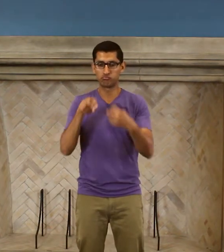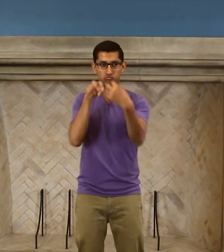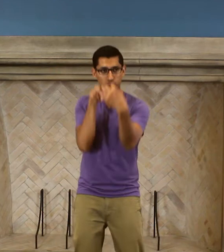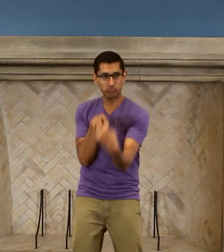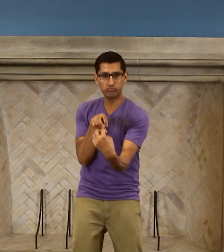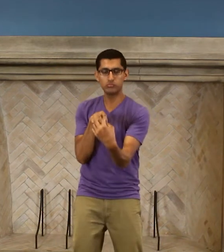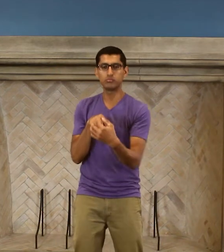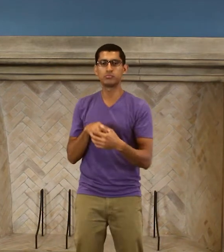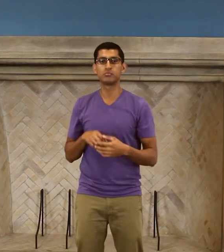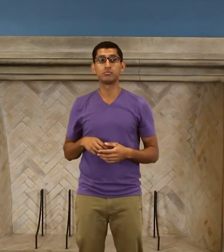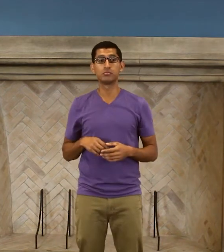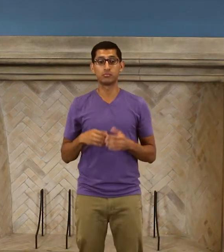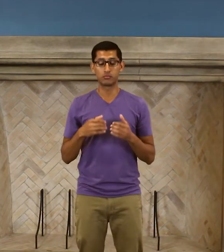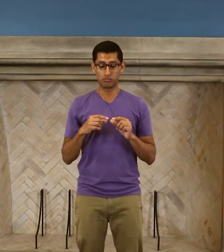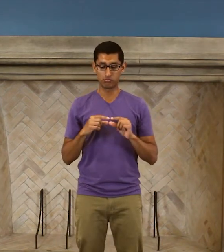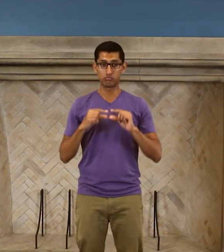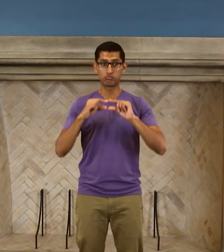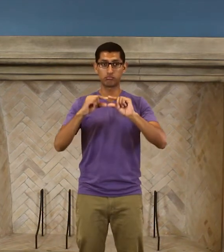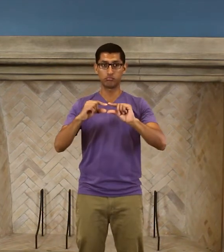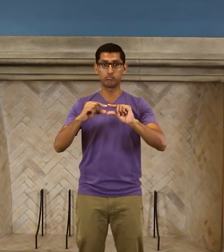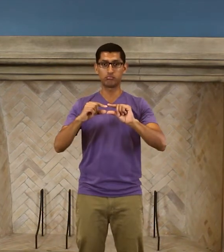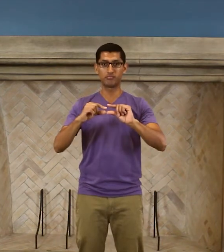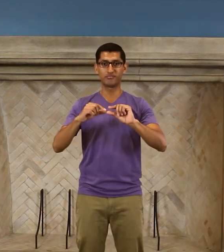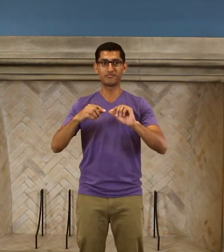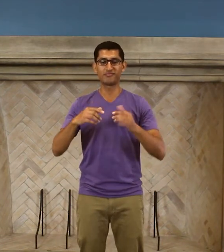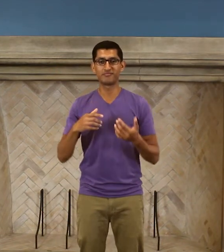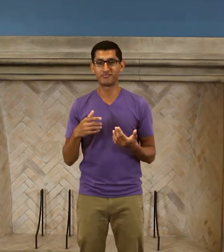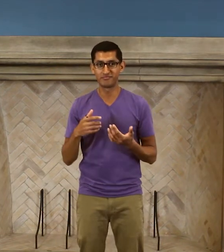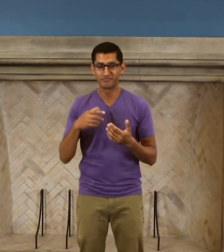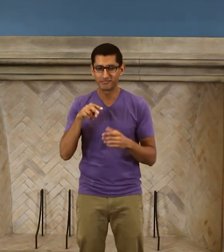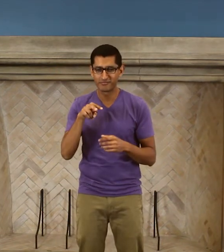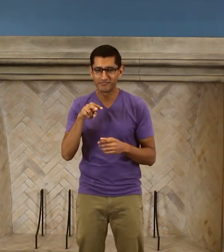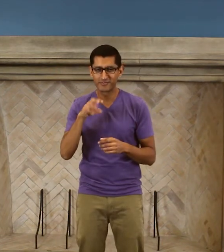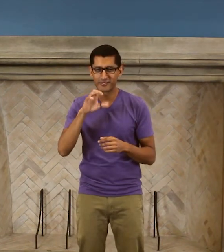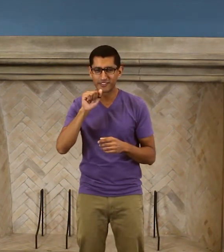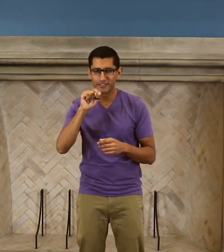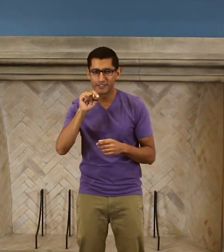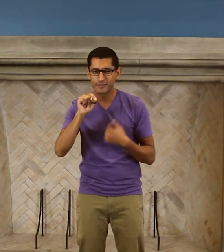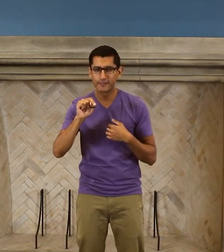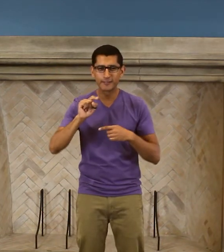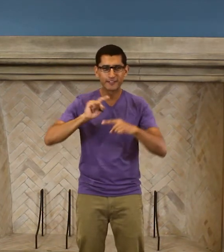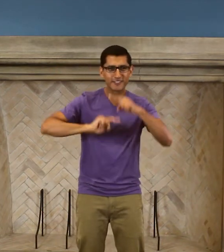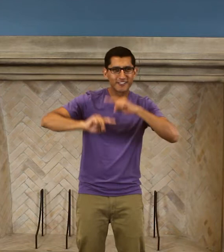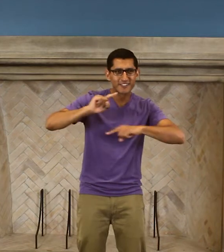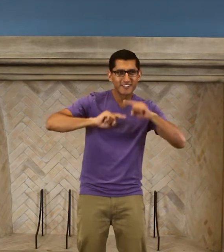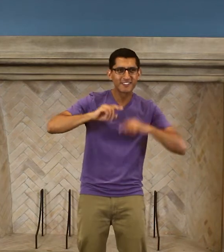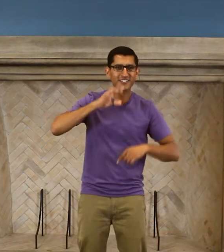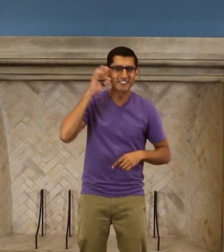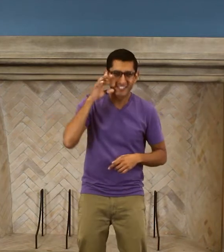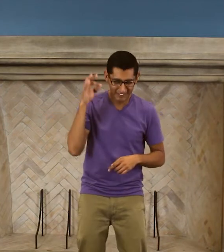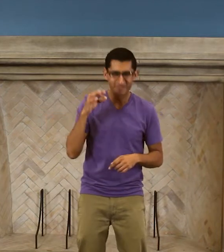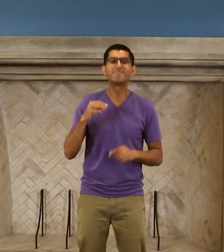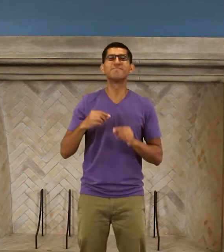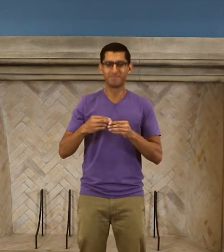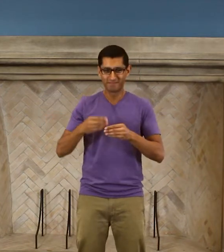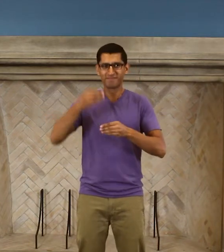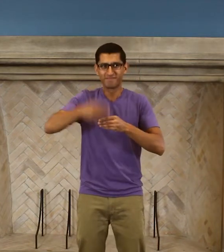Then the teacher brought me to a desk, and we sat down with just the words. I saw cat, and she signed